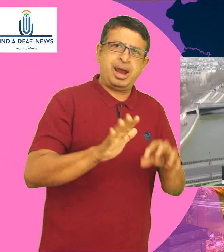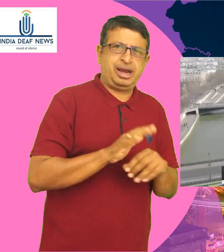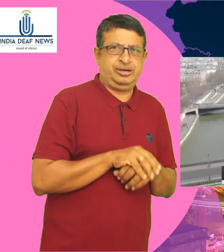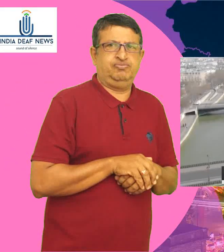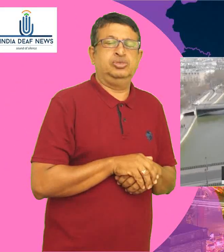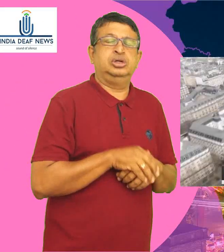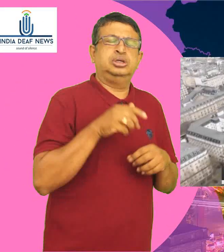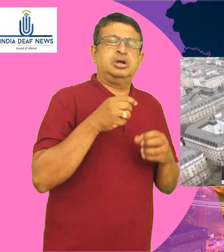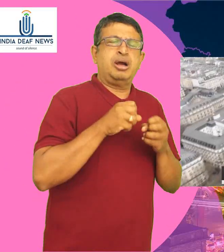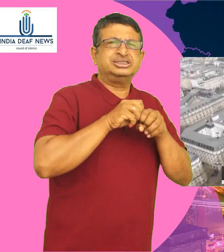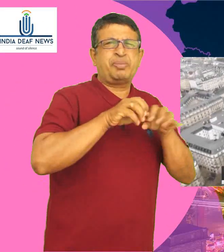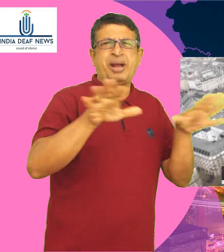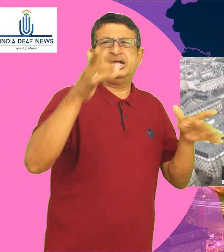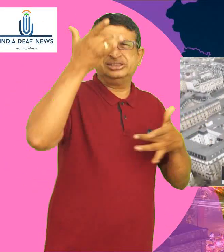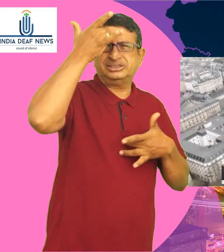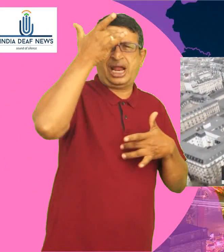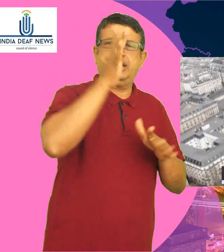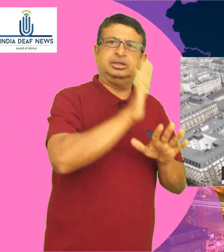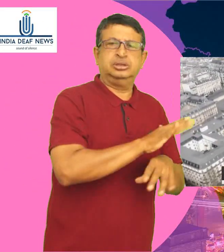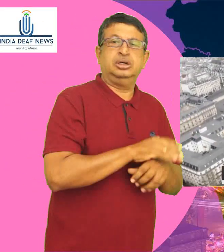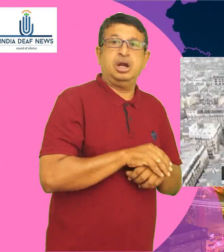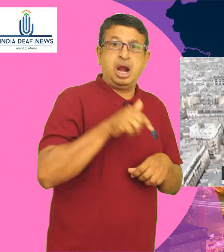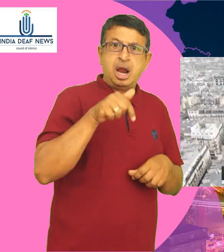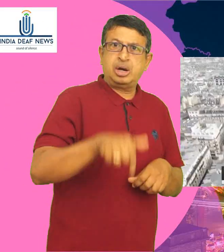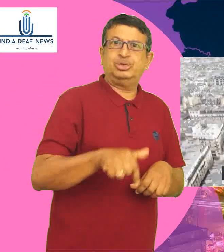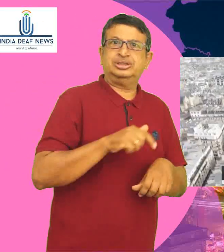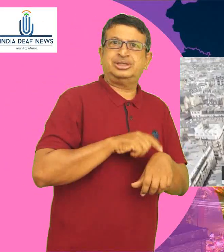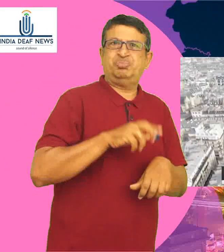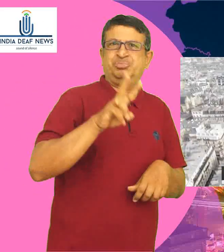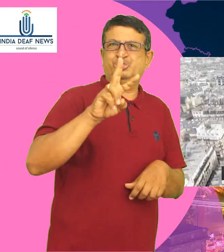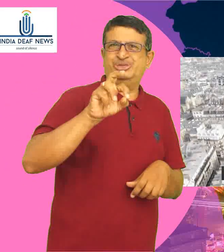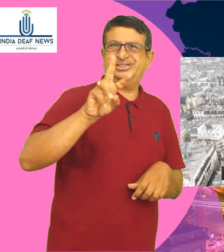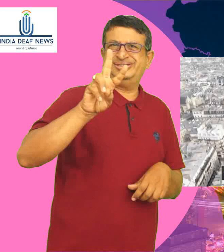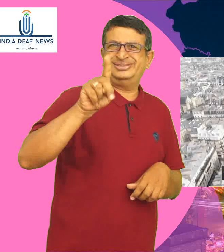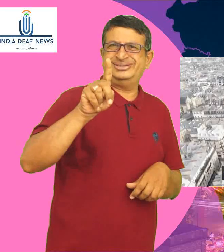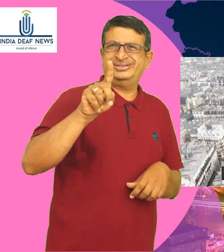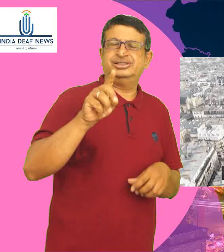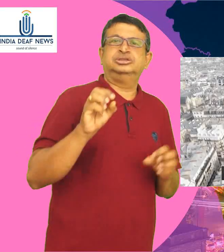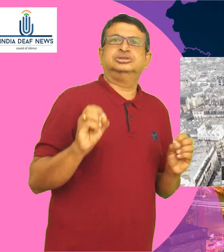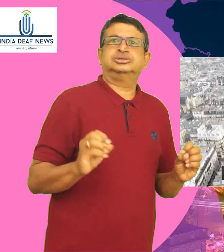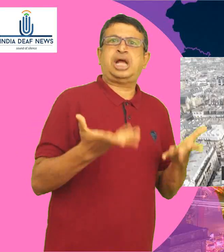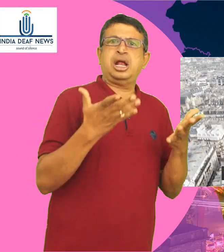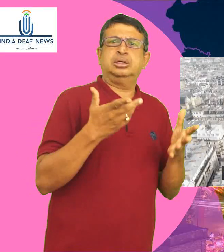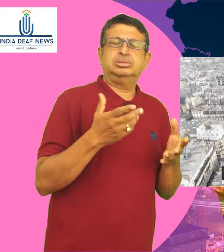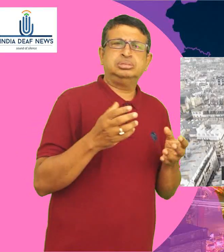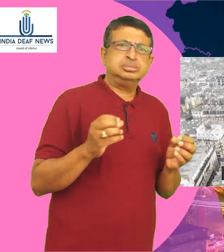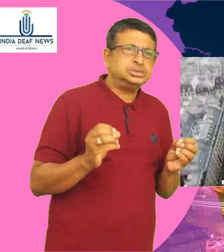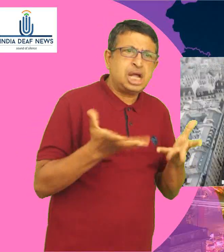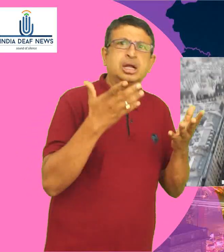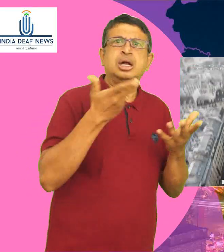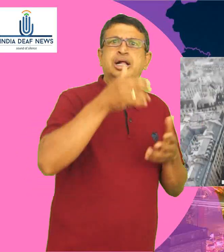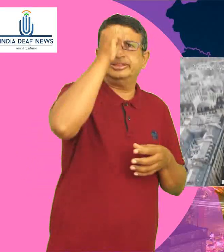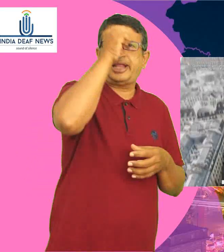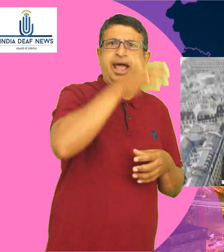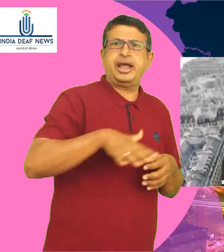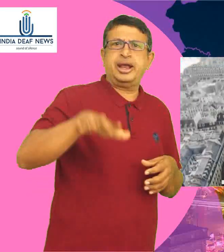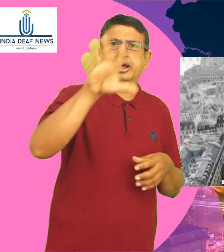Less than a week in 2021 and we have another health scare. Another zoonotic virus. This time, bird